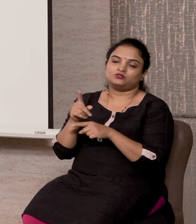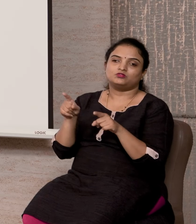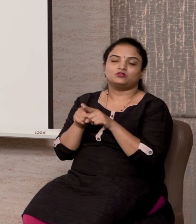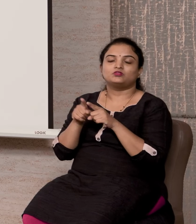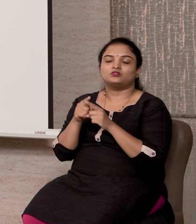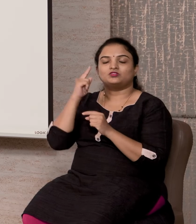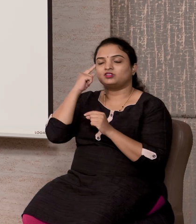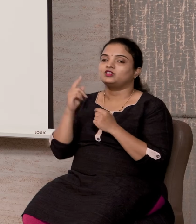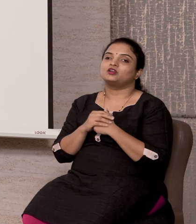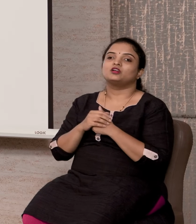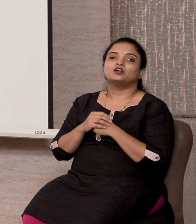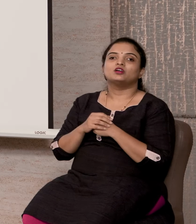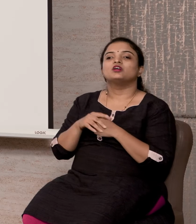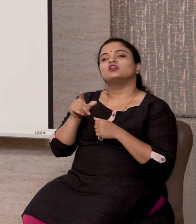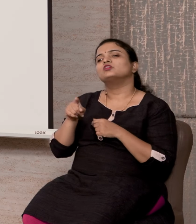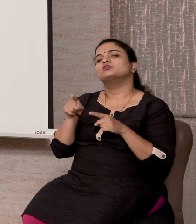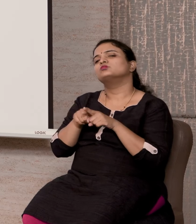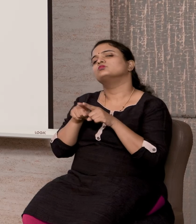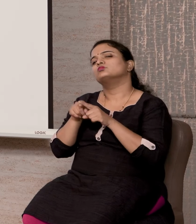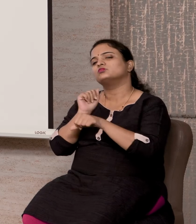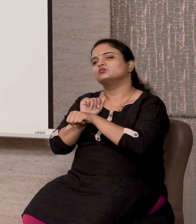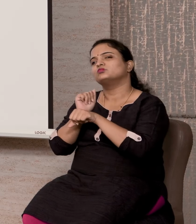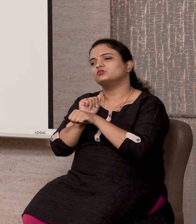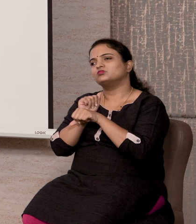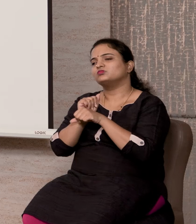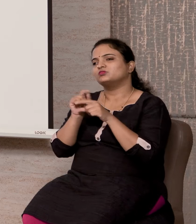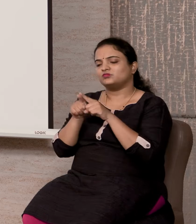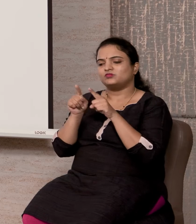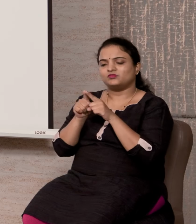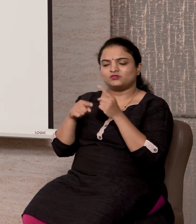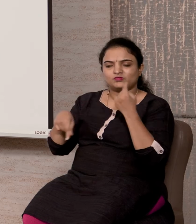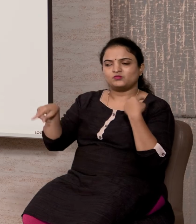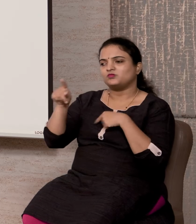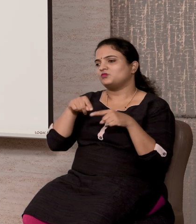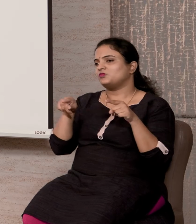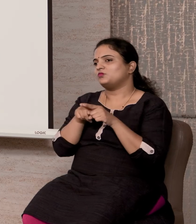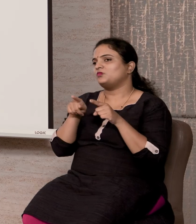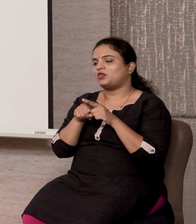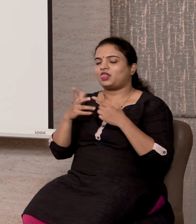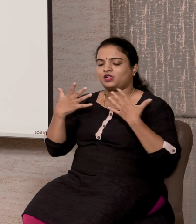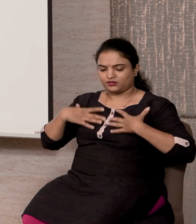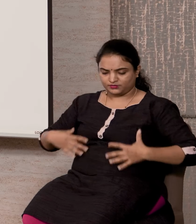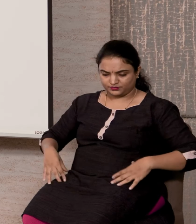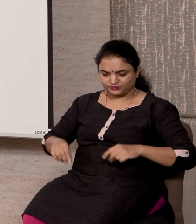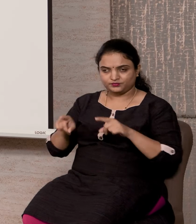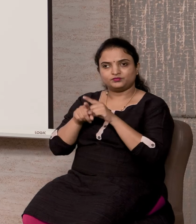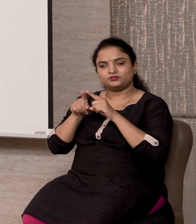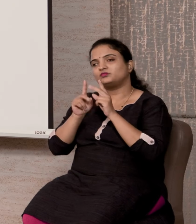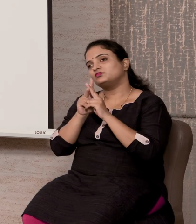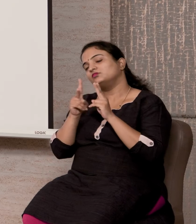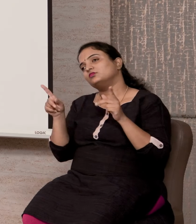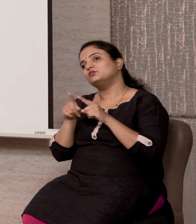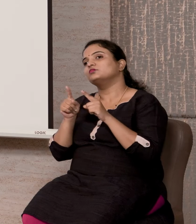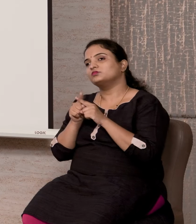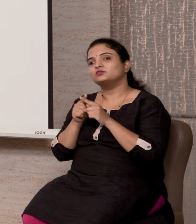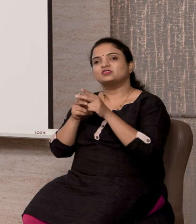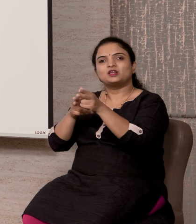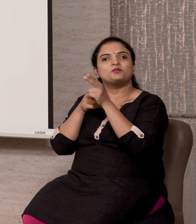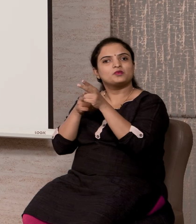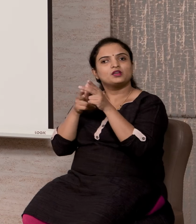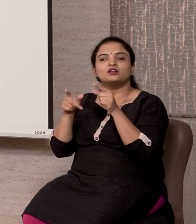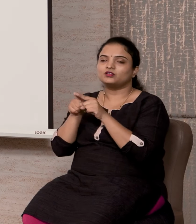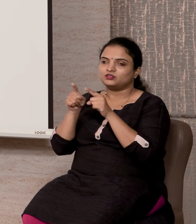wondering. And there is a lot of work around game-based learning, right? So in a lot of fields like healthcare, military, and so on, there are games that